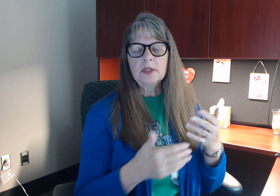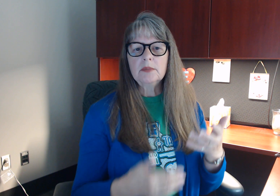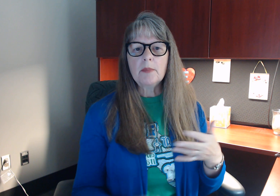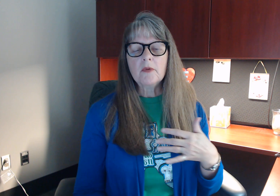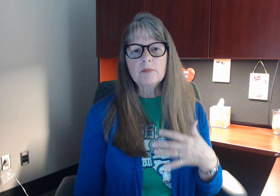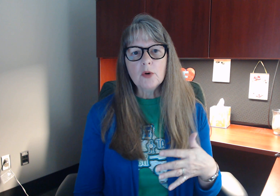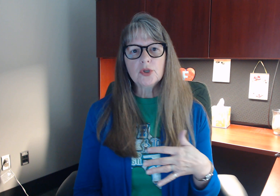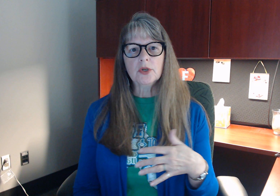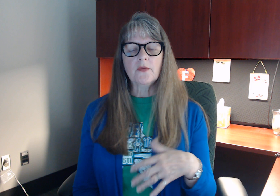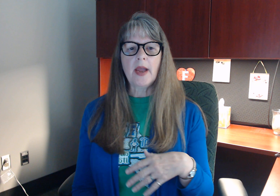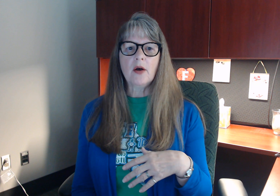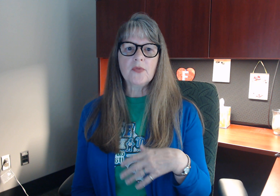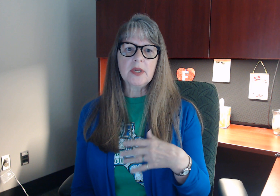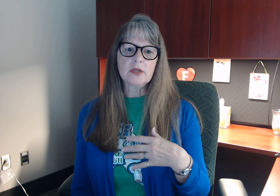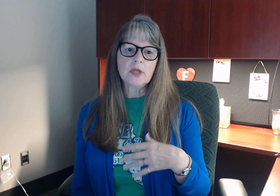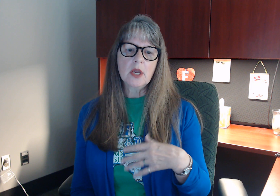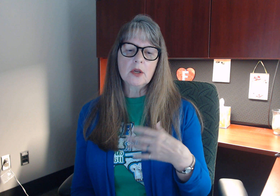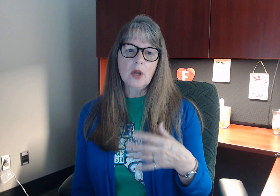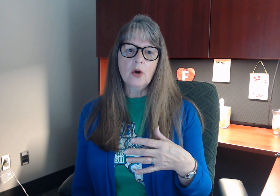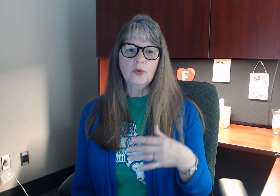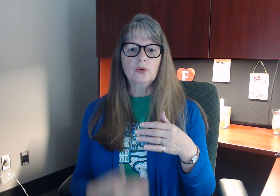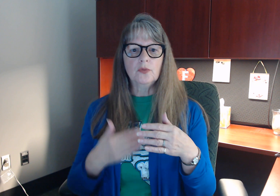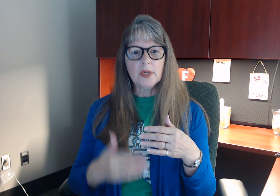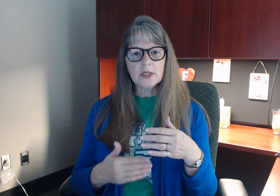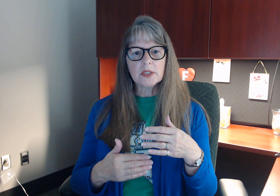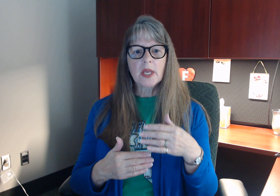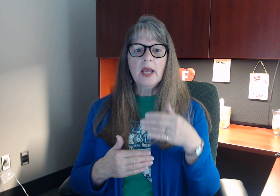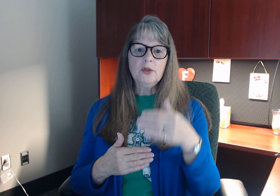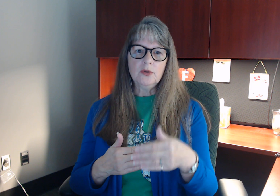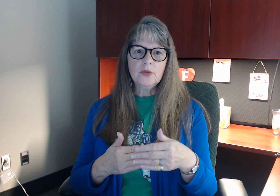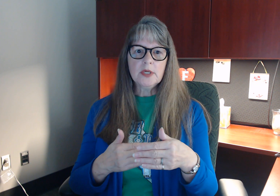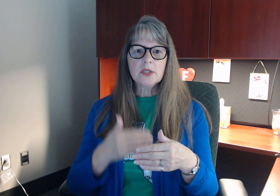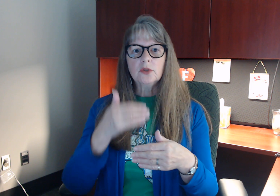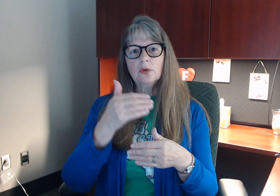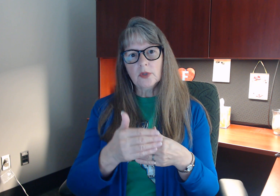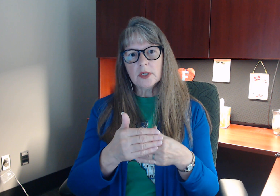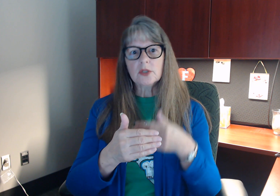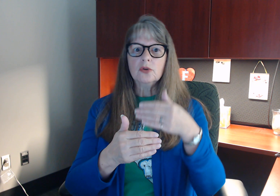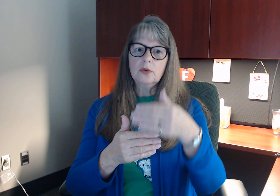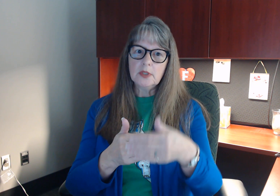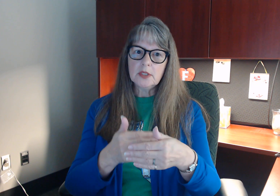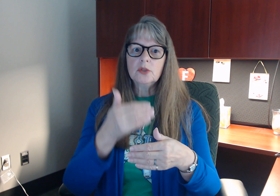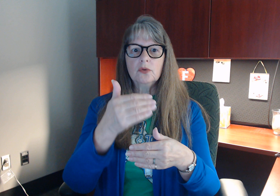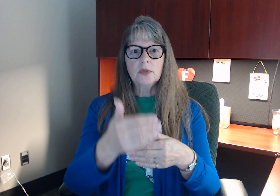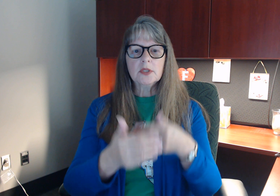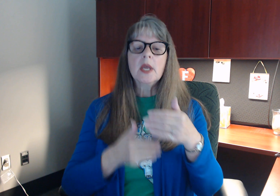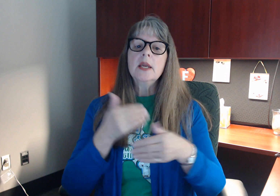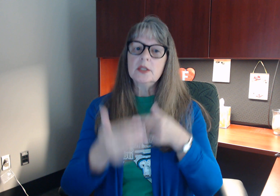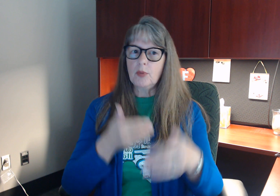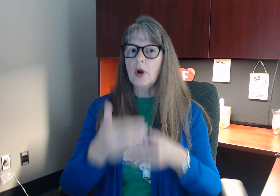of motion of how things go. You do this, and then you do this, and you do this, and you do this, and you do this. It's a